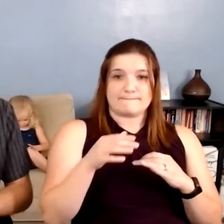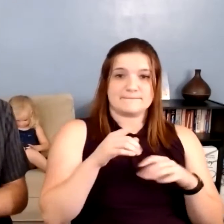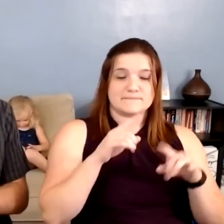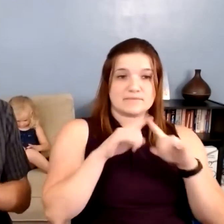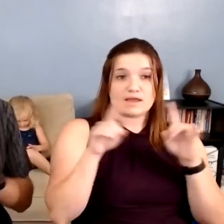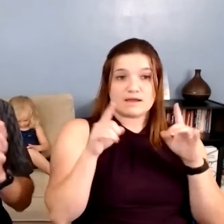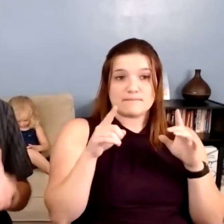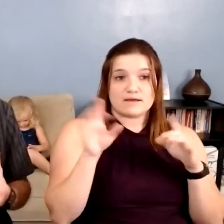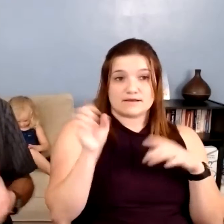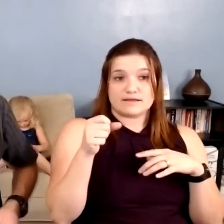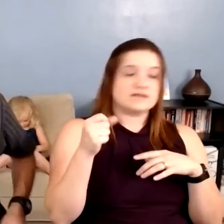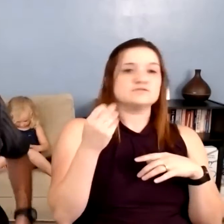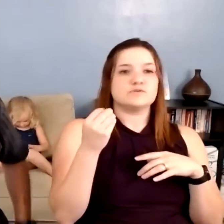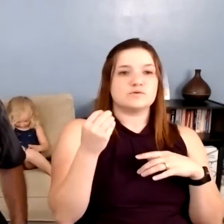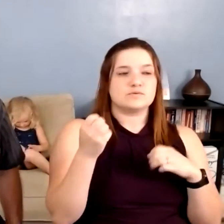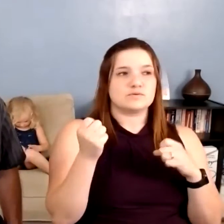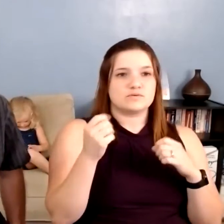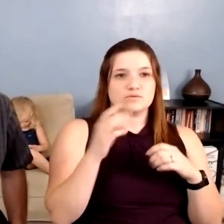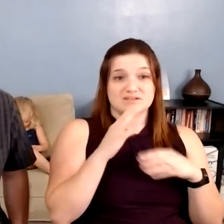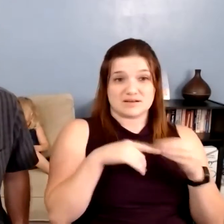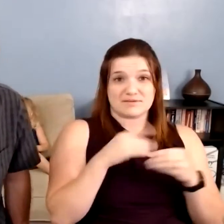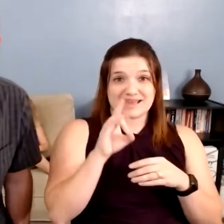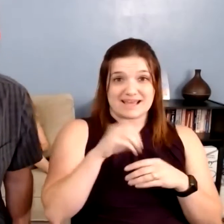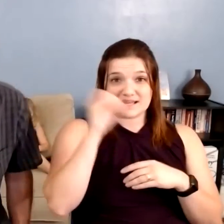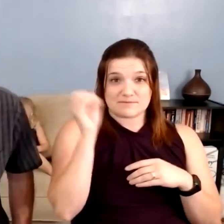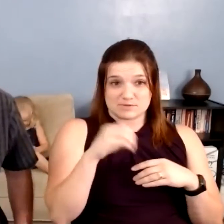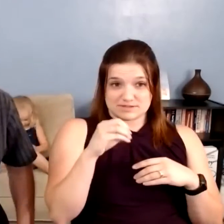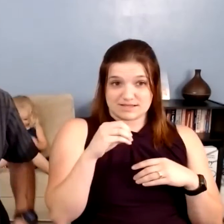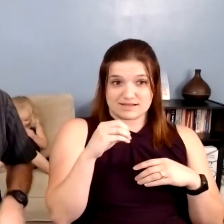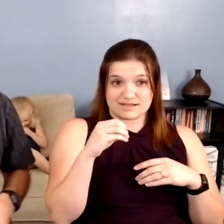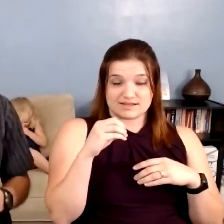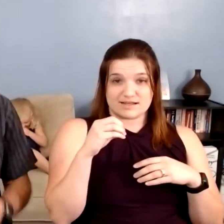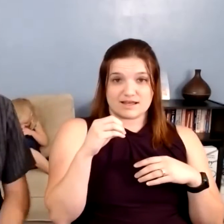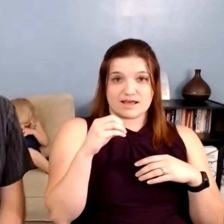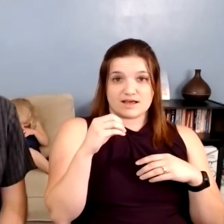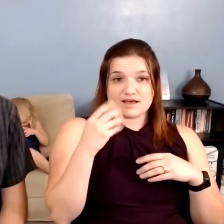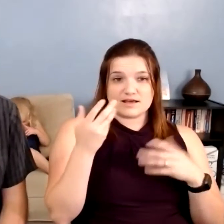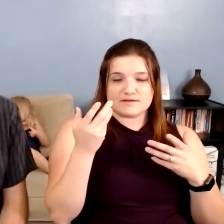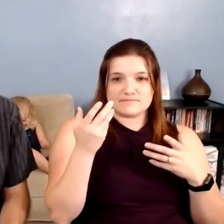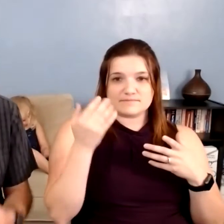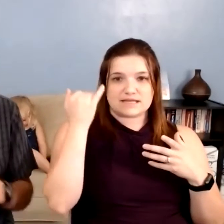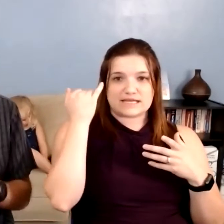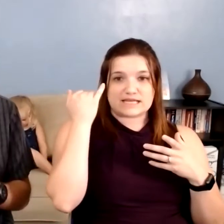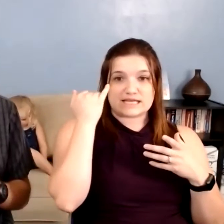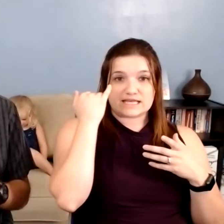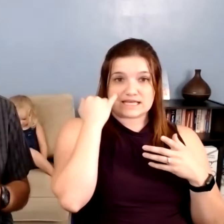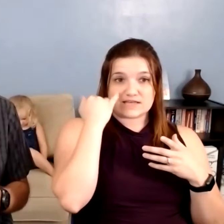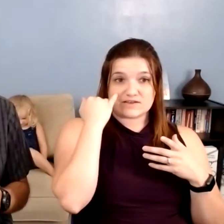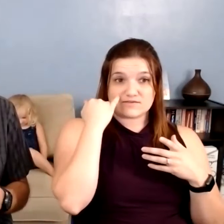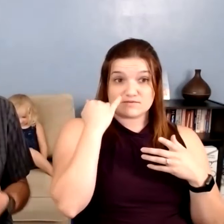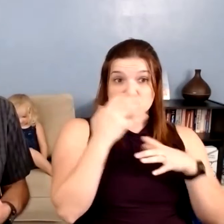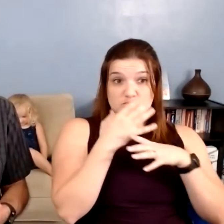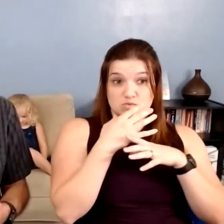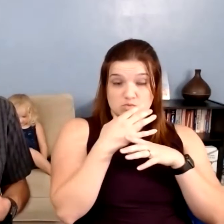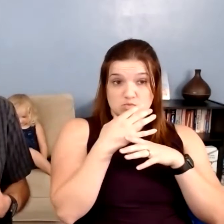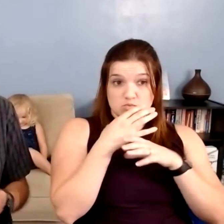yeah, so again, we're going to be focusing on the 80% or the majority. And so if you got your hands on that resource